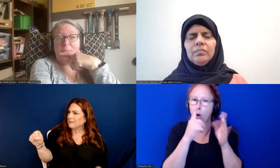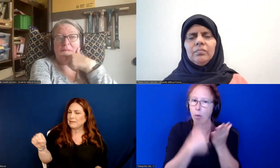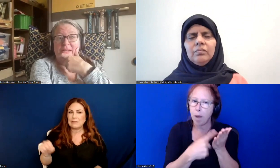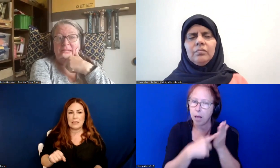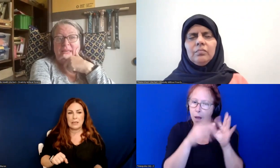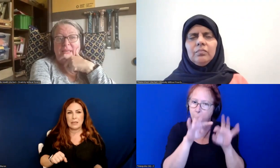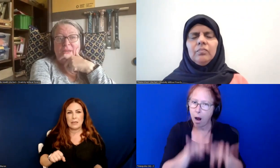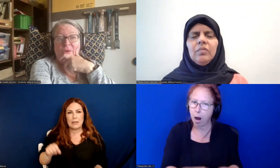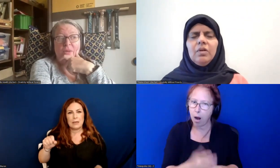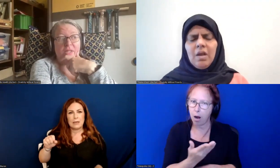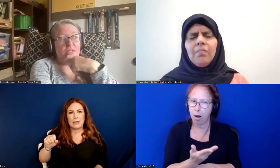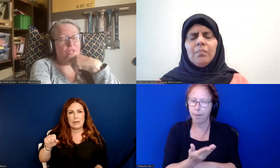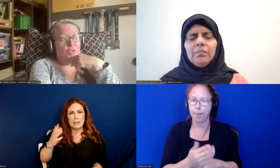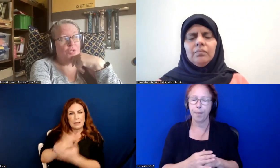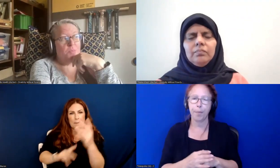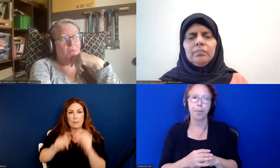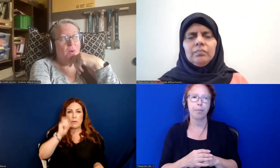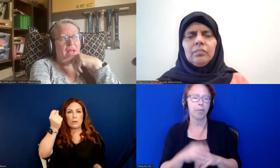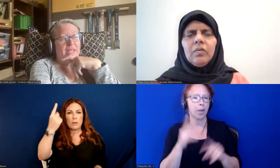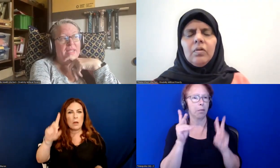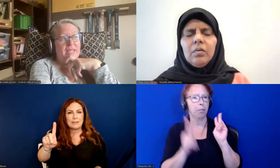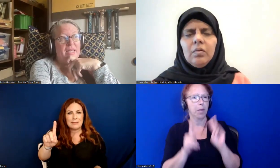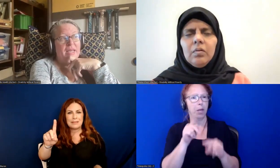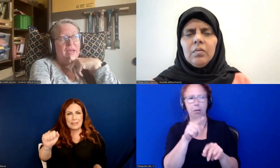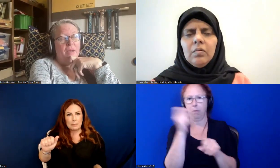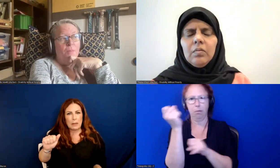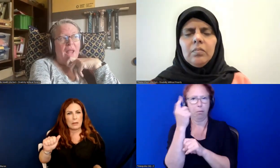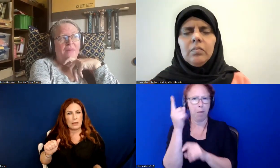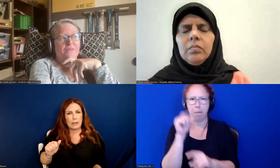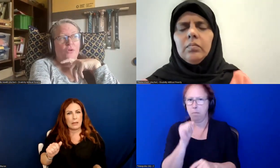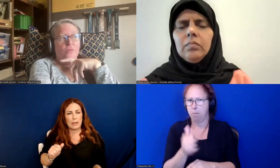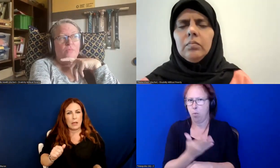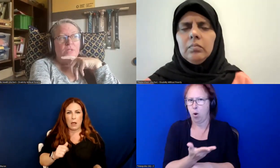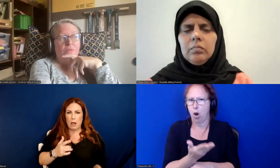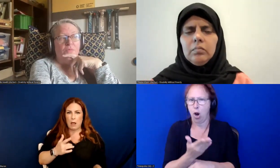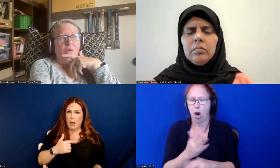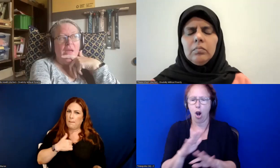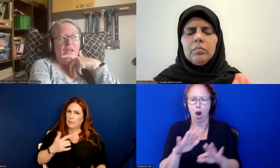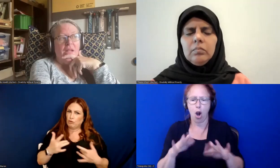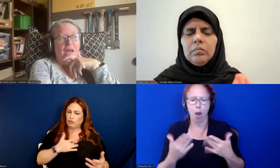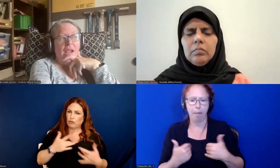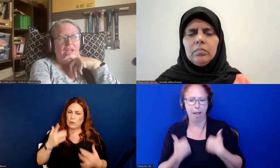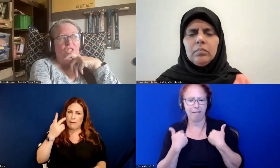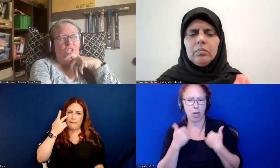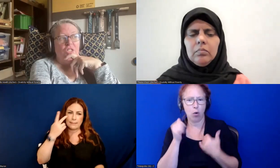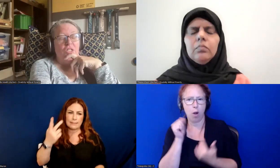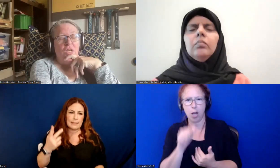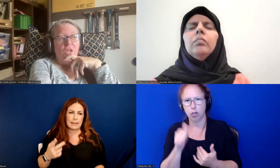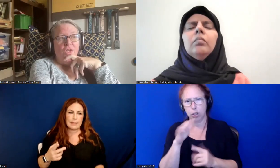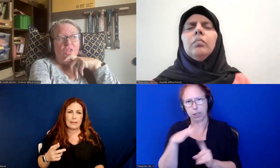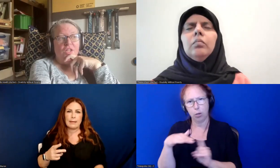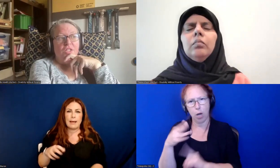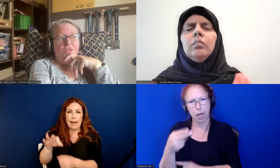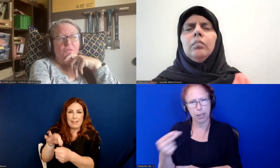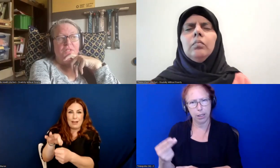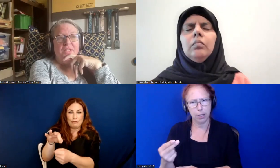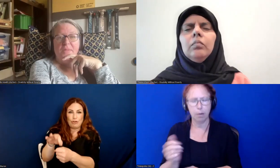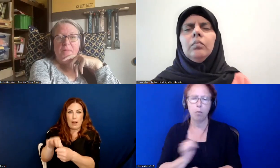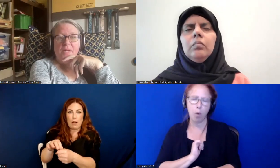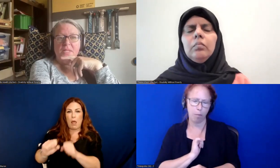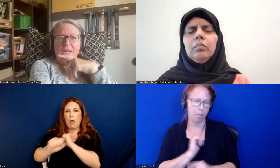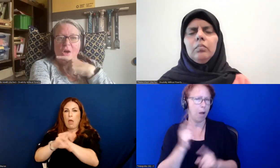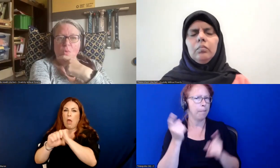understand disability. It Yeah. concerns me when I see platforms in elections that